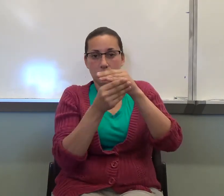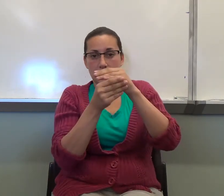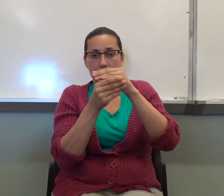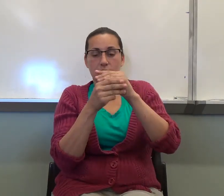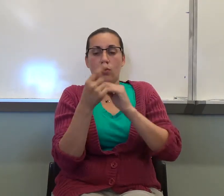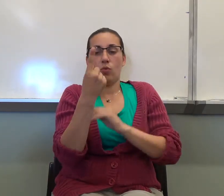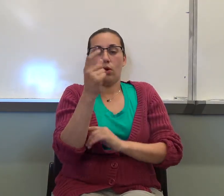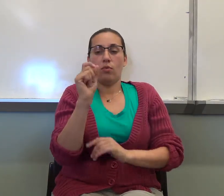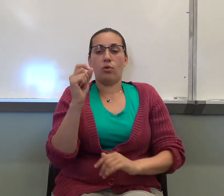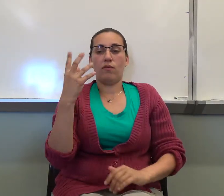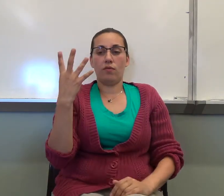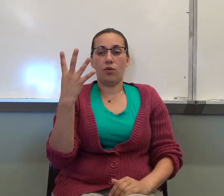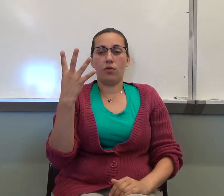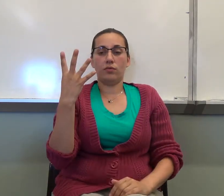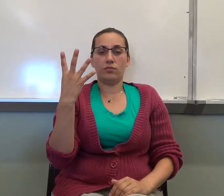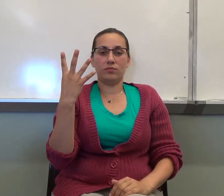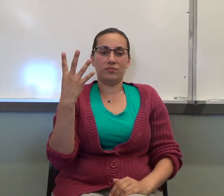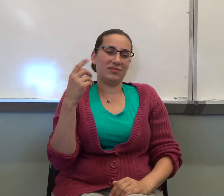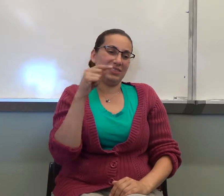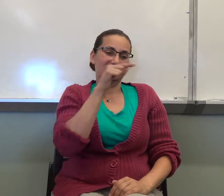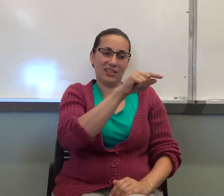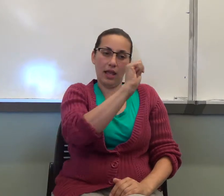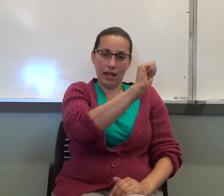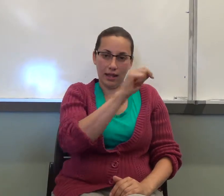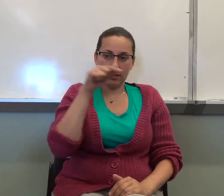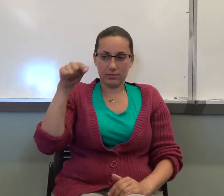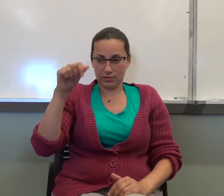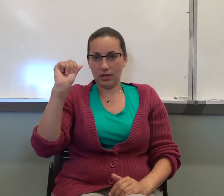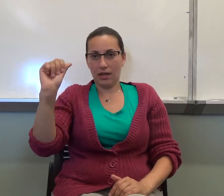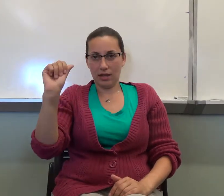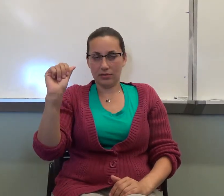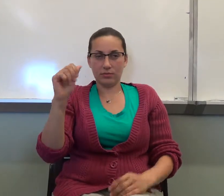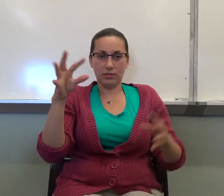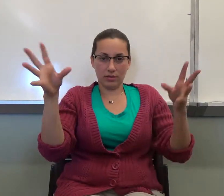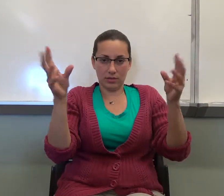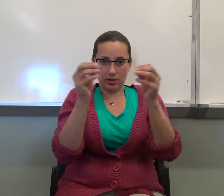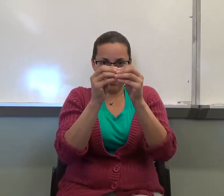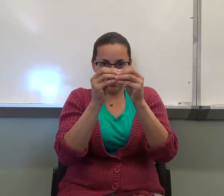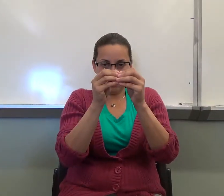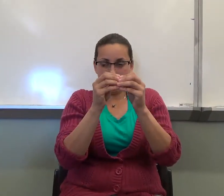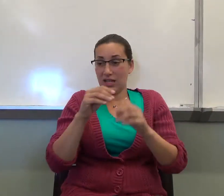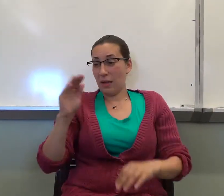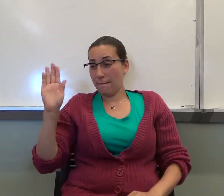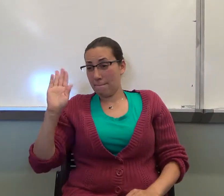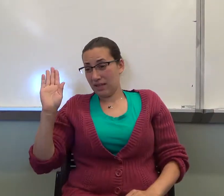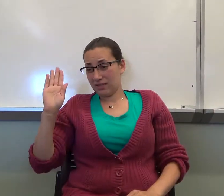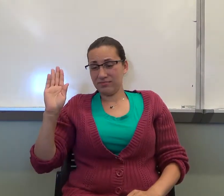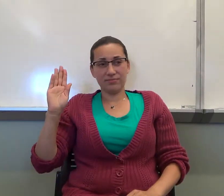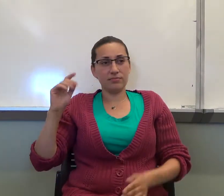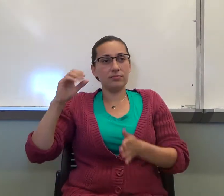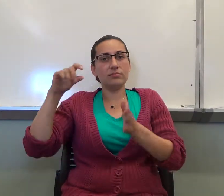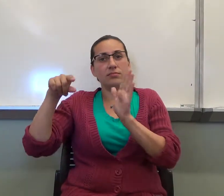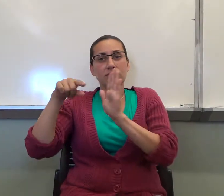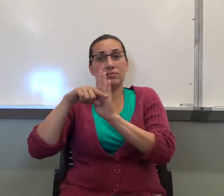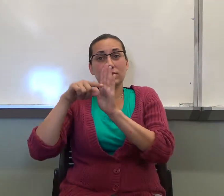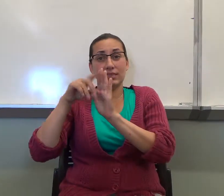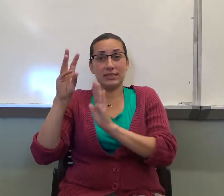A's. Okay. Nothing you can do with the B. It's just minus 6B. And then you want to